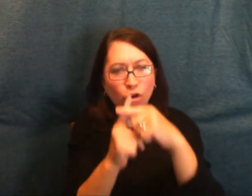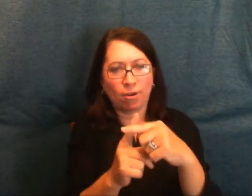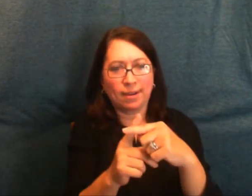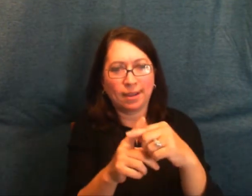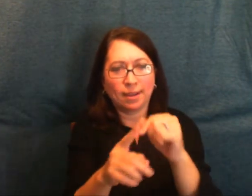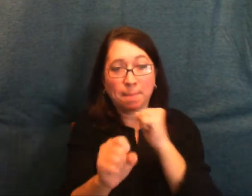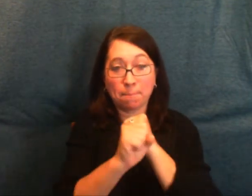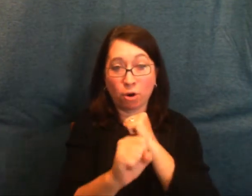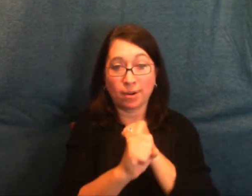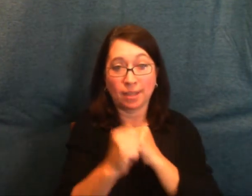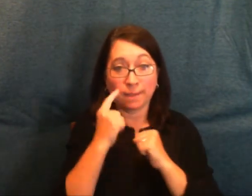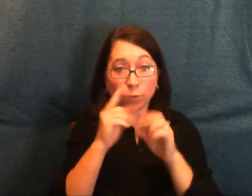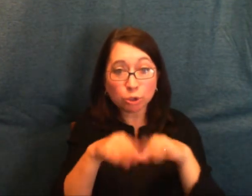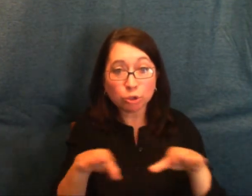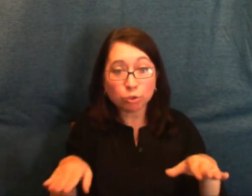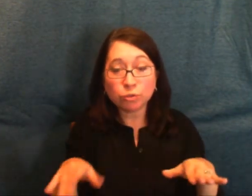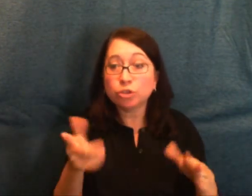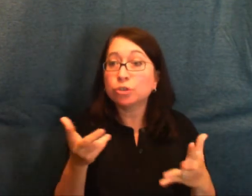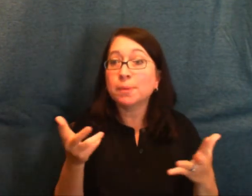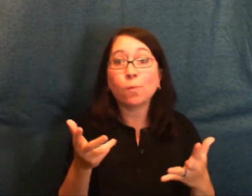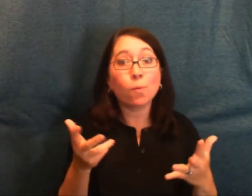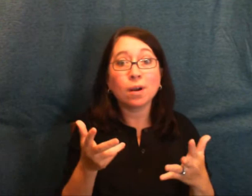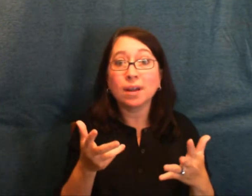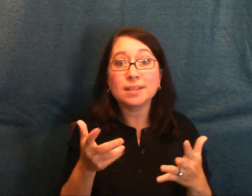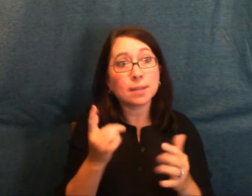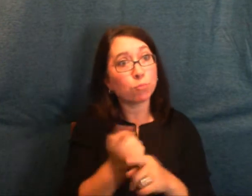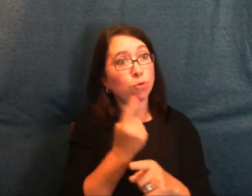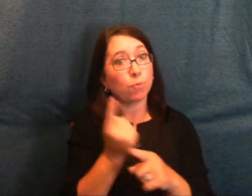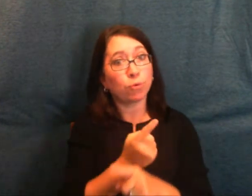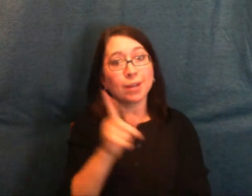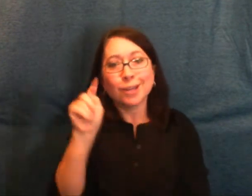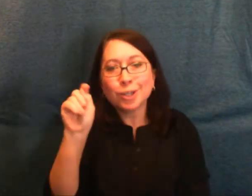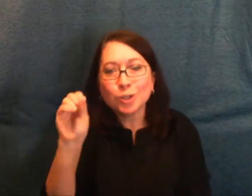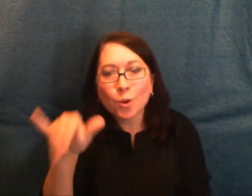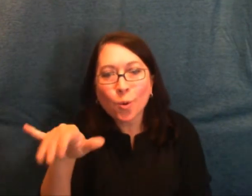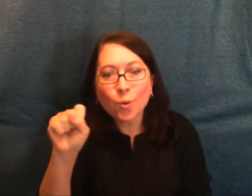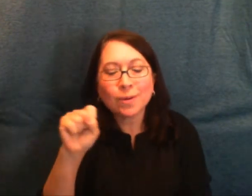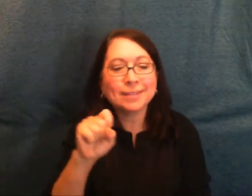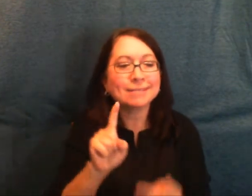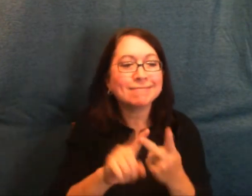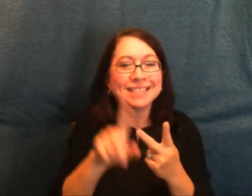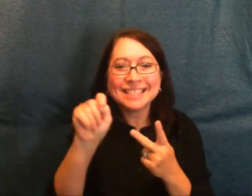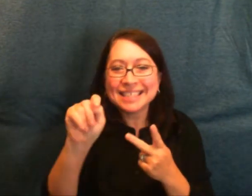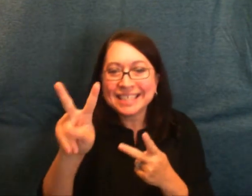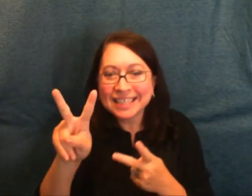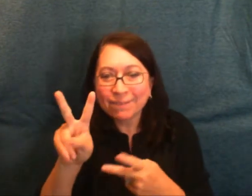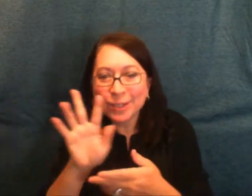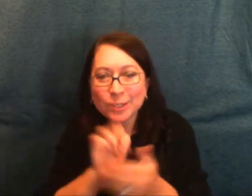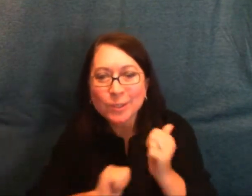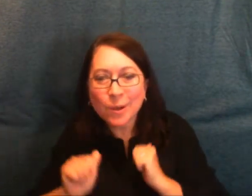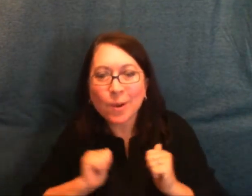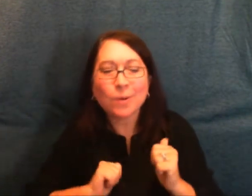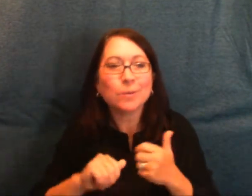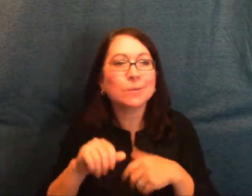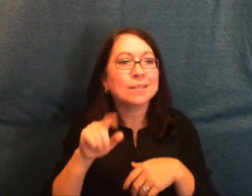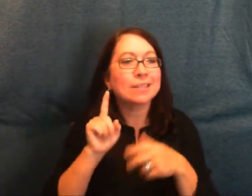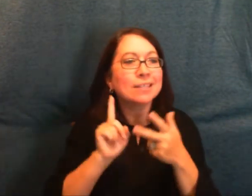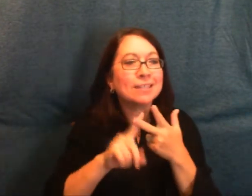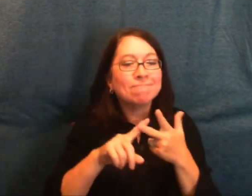Targeted marketing for children should be apps, other apps, toys, TV shows, something that should grasp